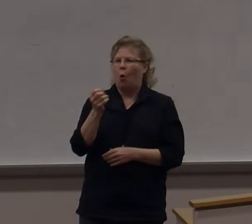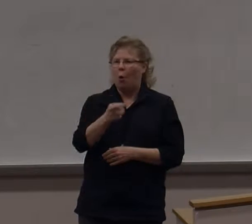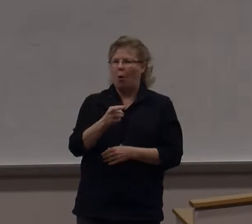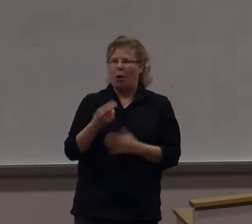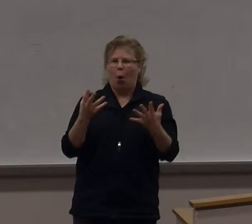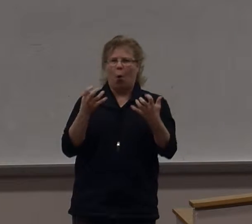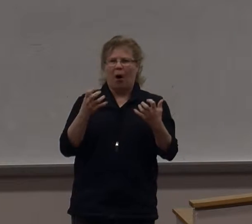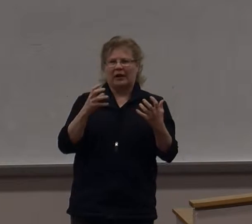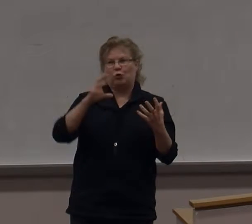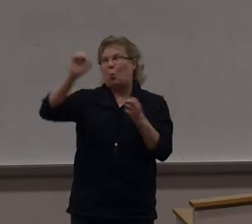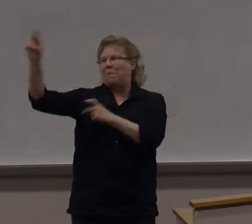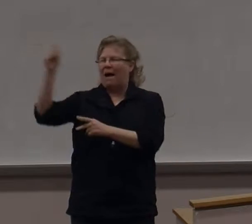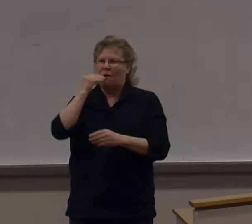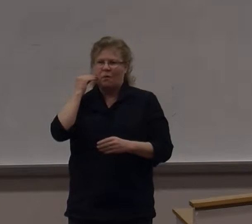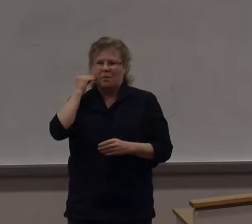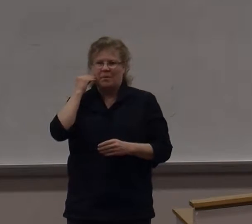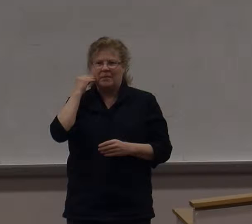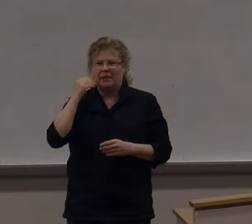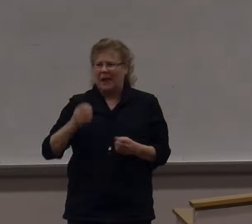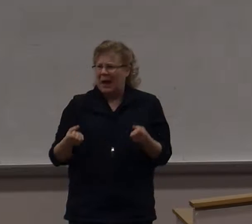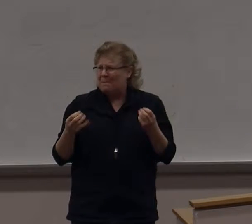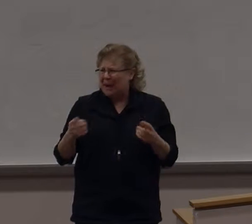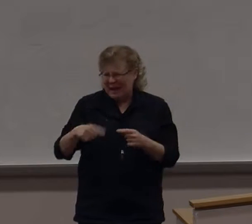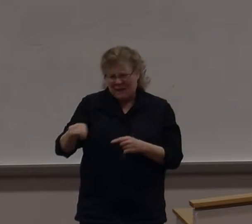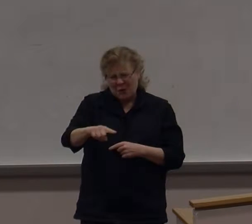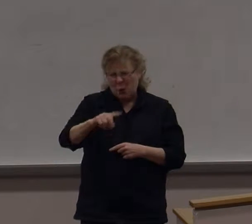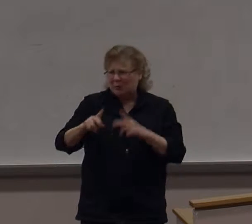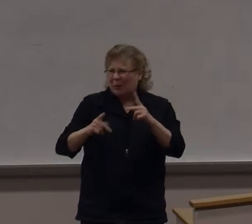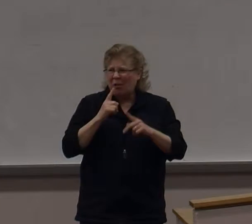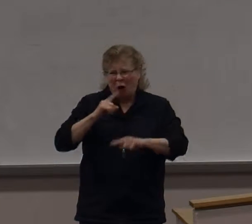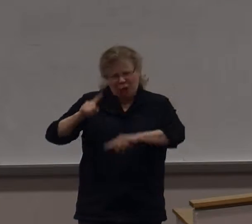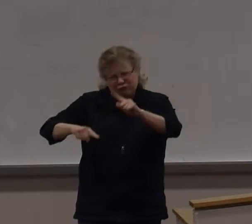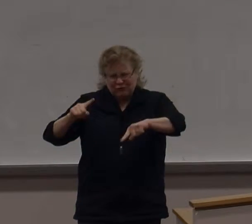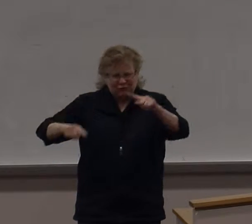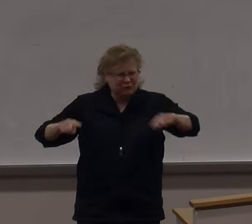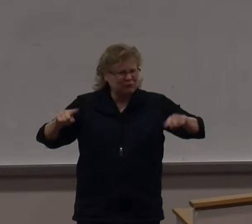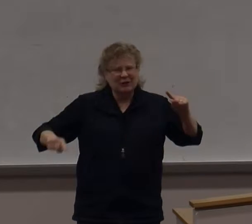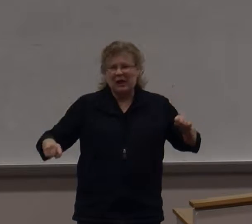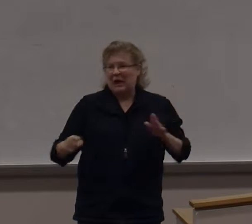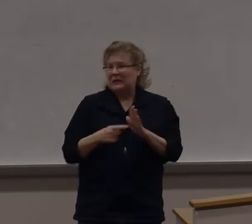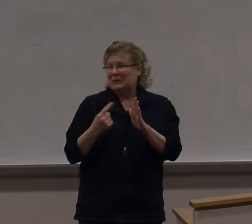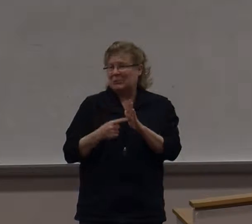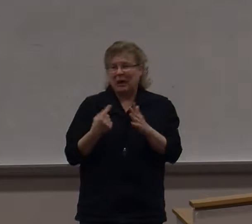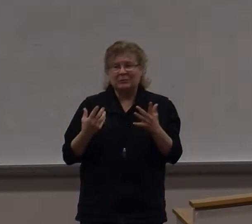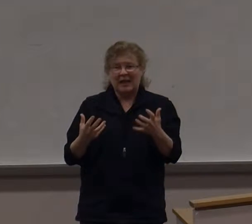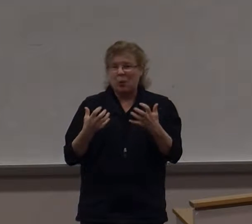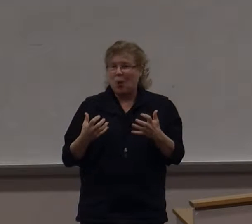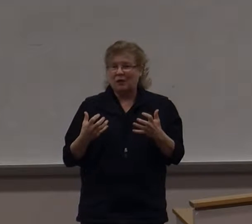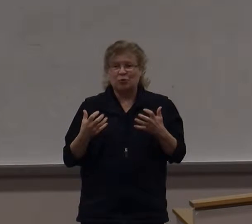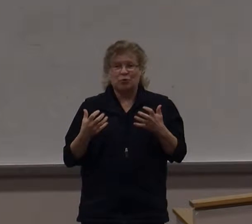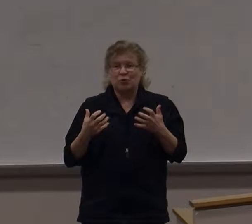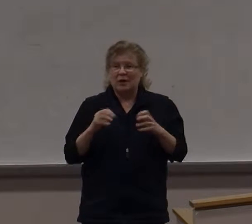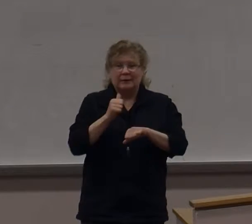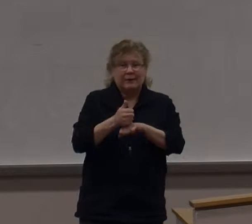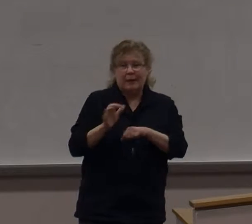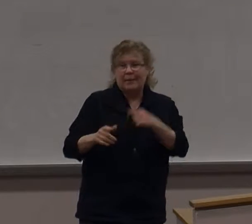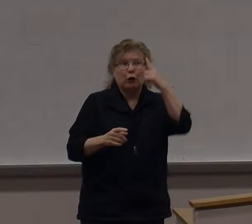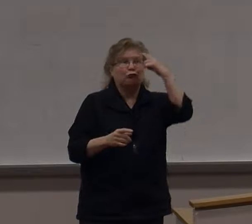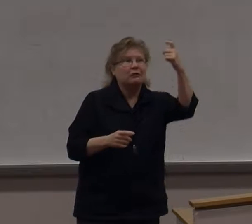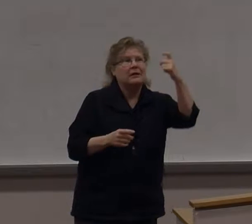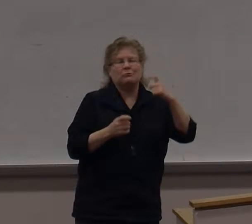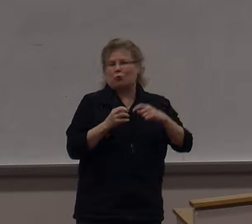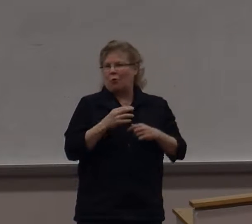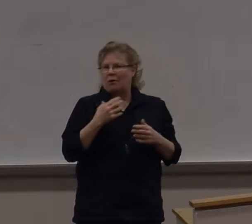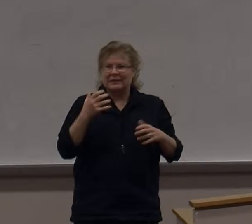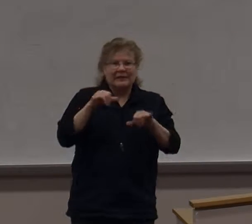of legal statuses, opportunities, and dreams. To spend time with this Queen's family is to see up close how the growing